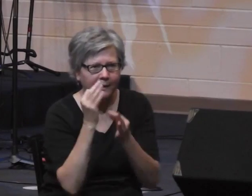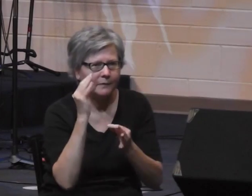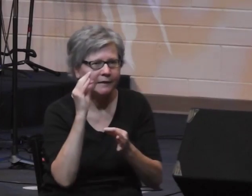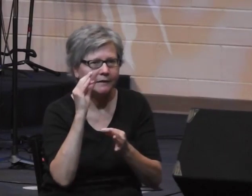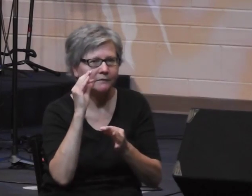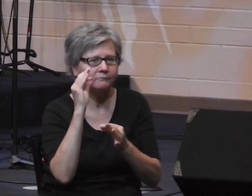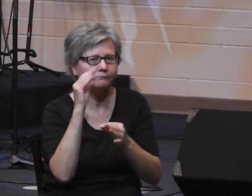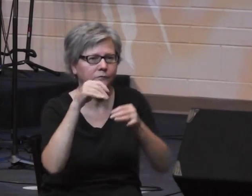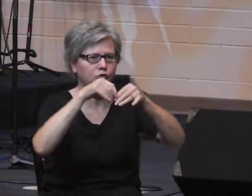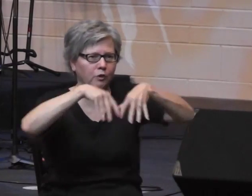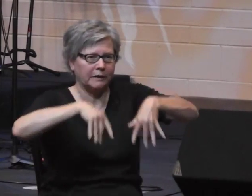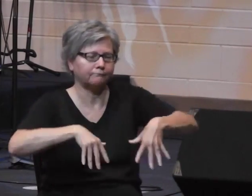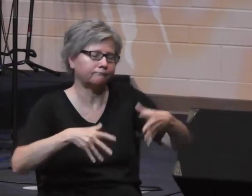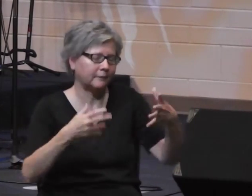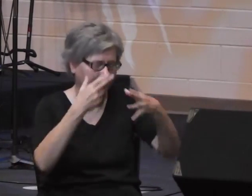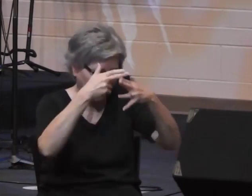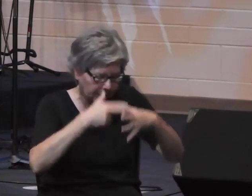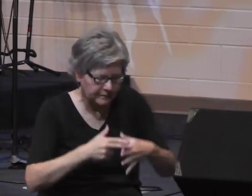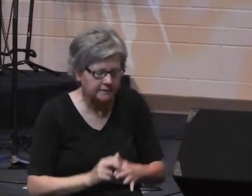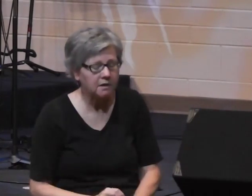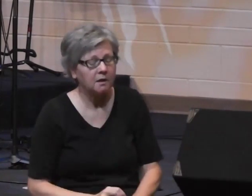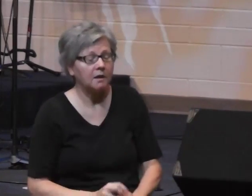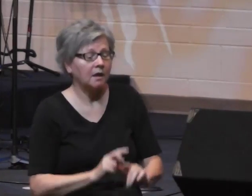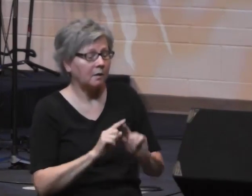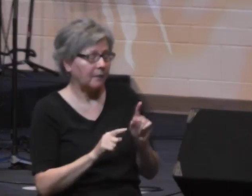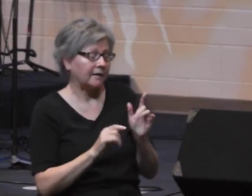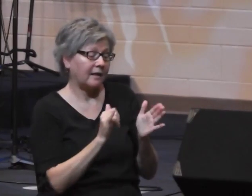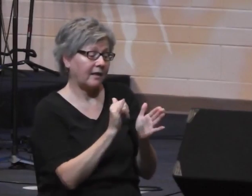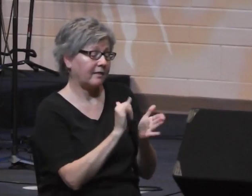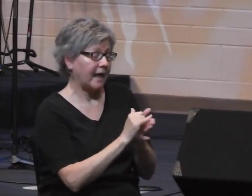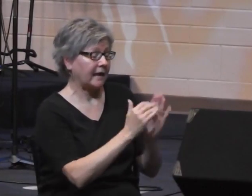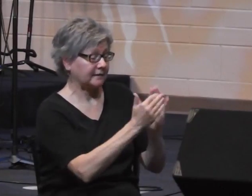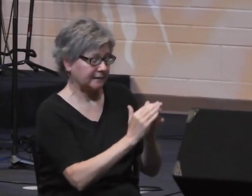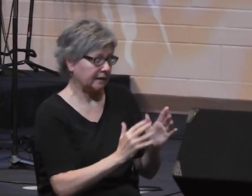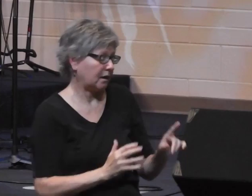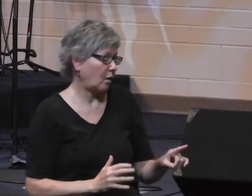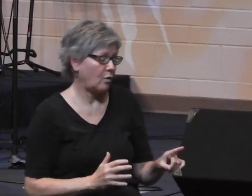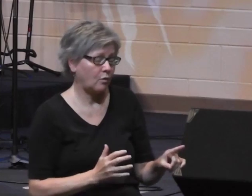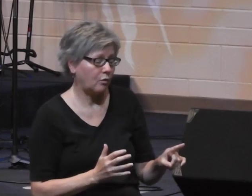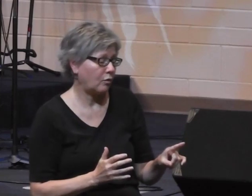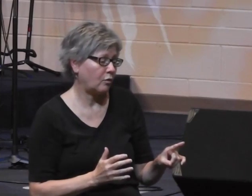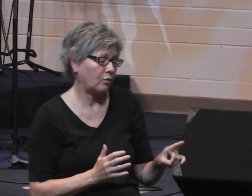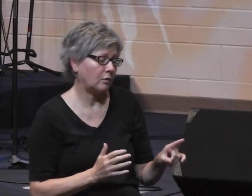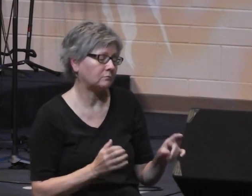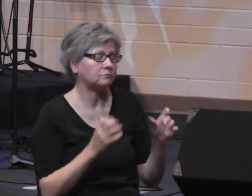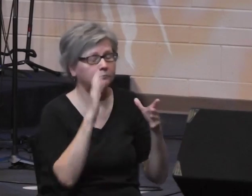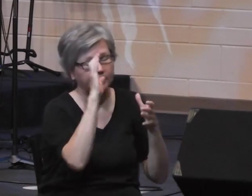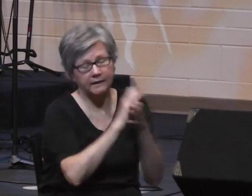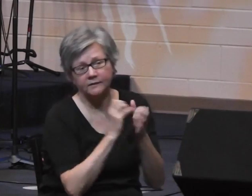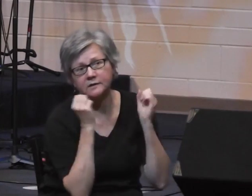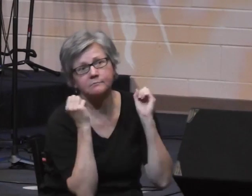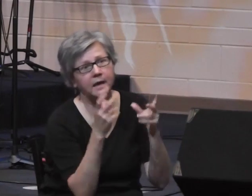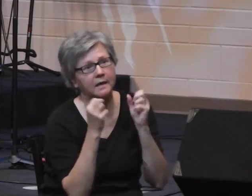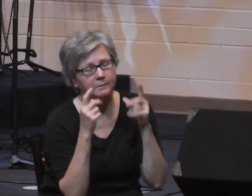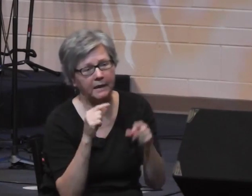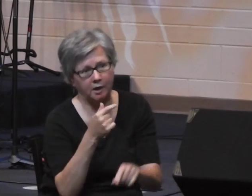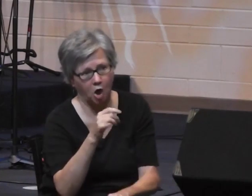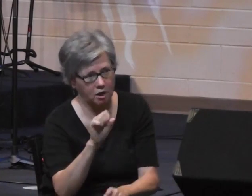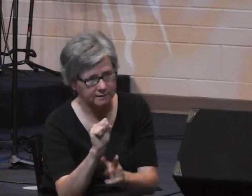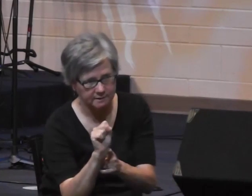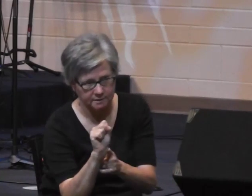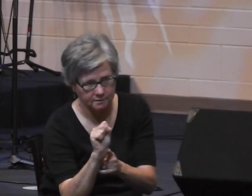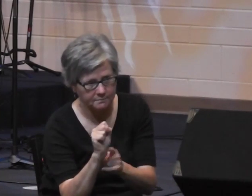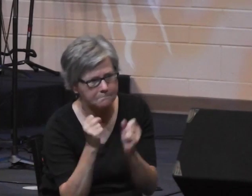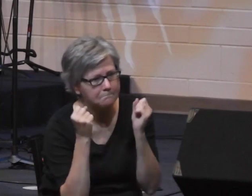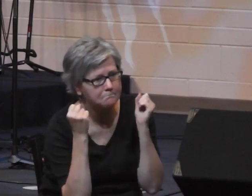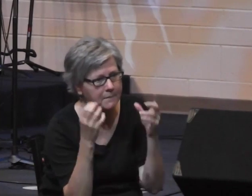cosmopolitan, big, social elites in the city of Rome, but it was also a polytheistic city. There were